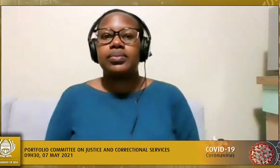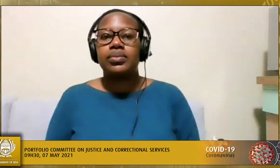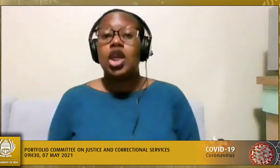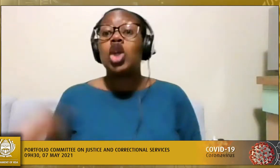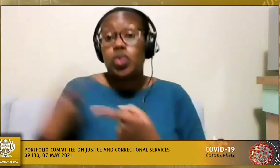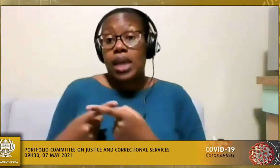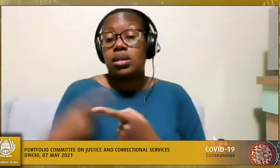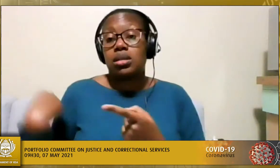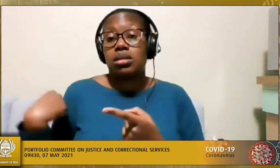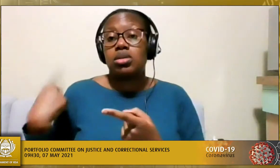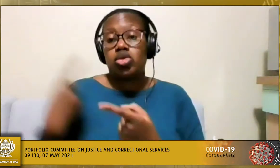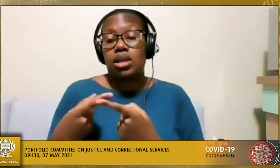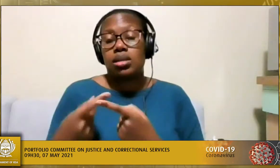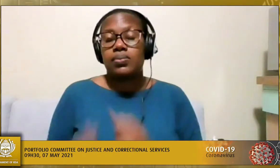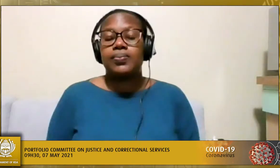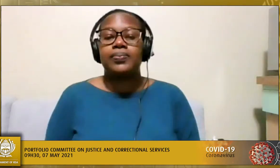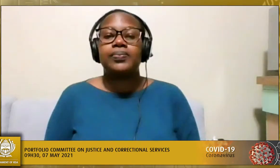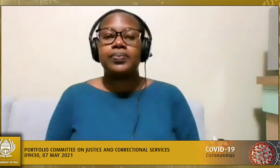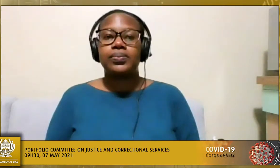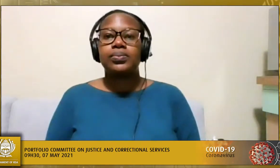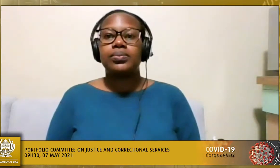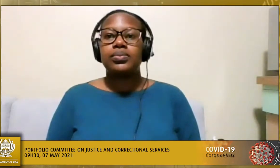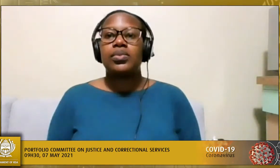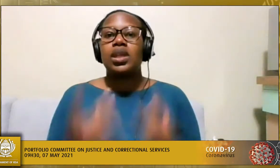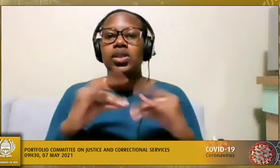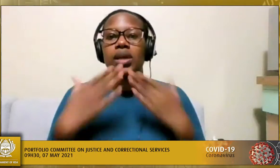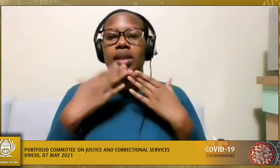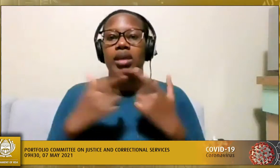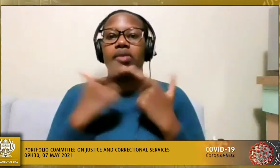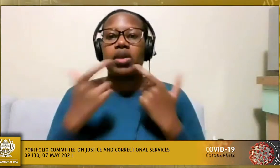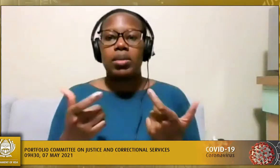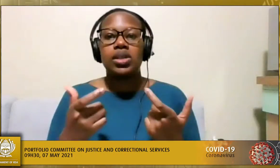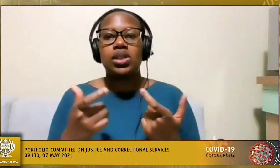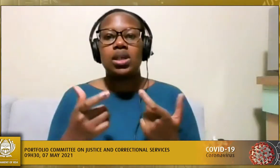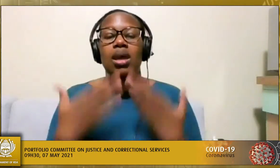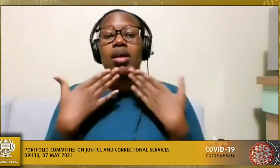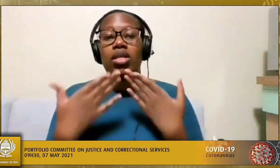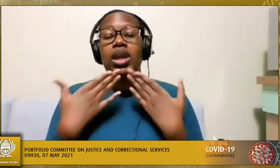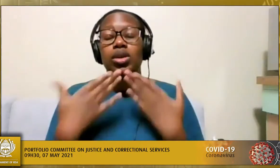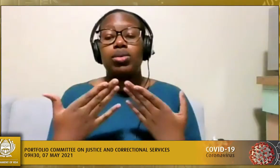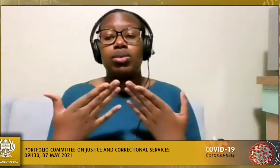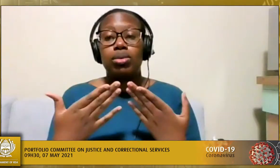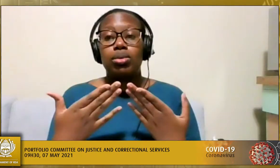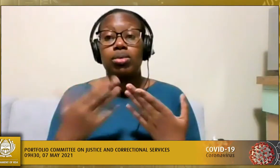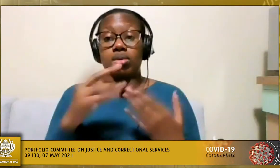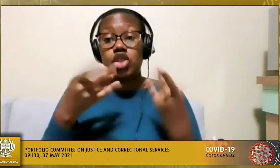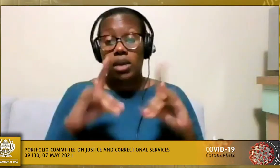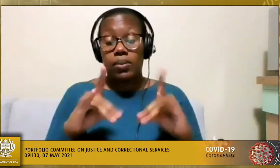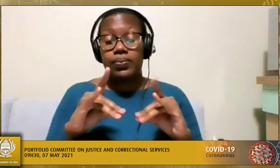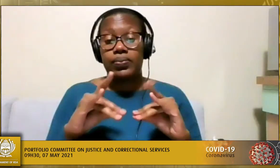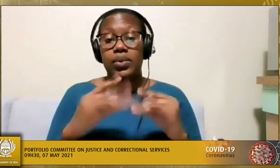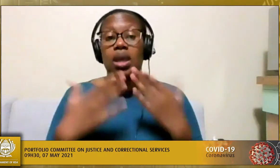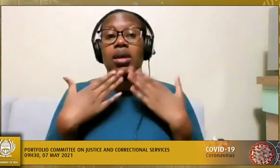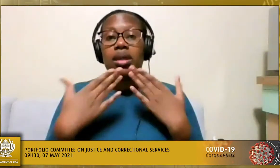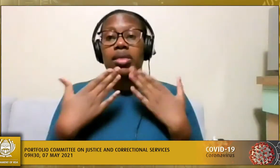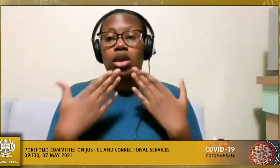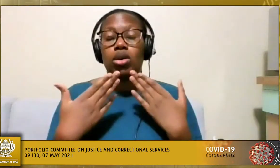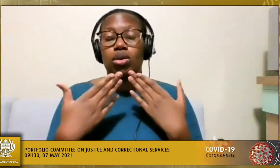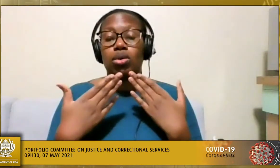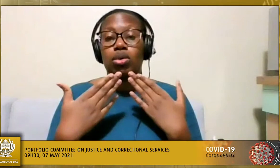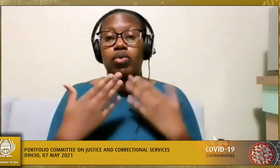thank you chair thank you very much uh thank you for the a good